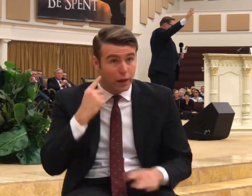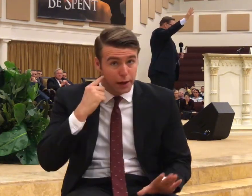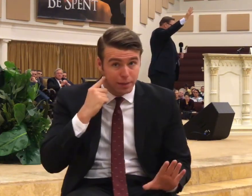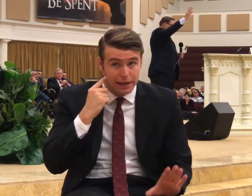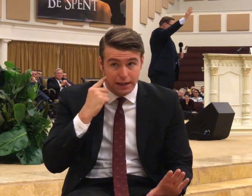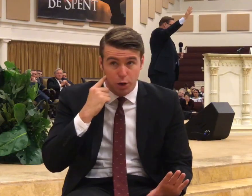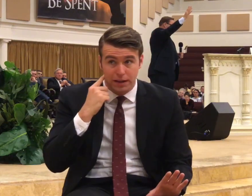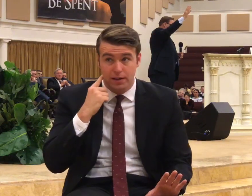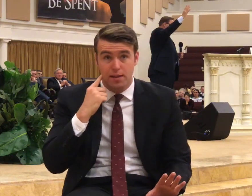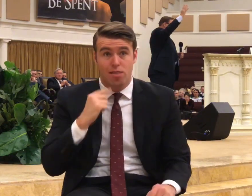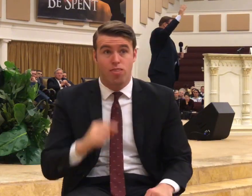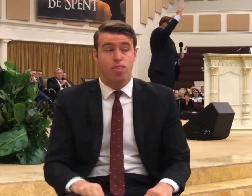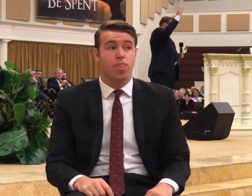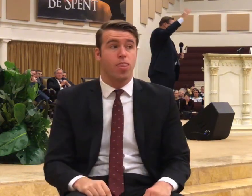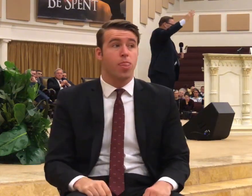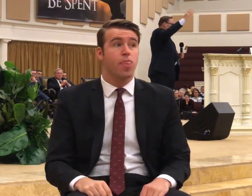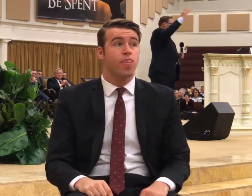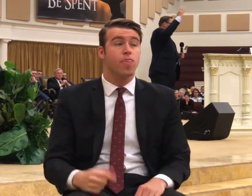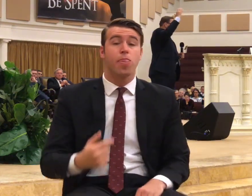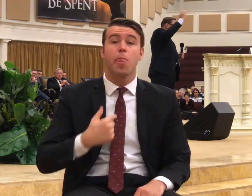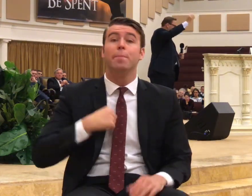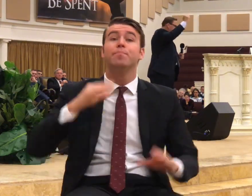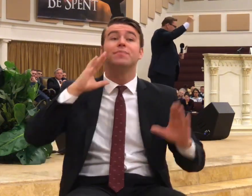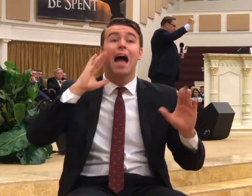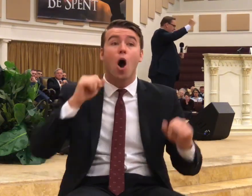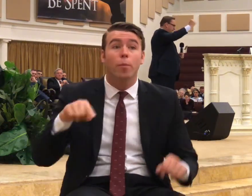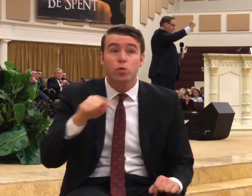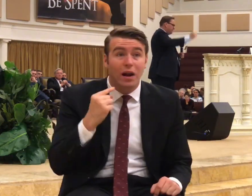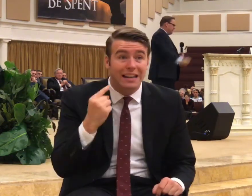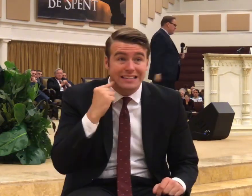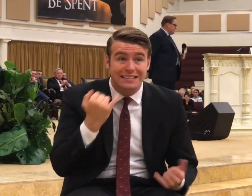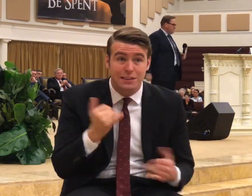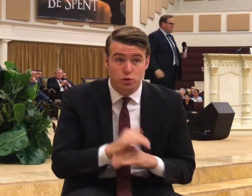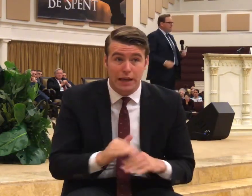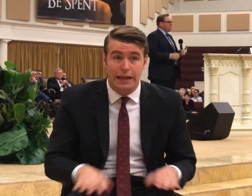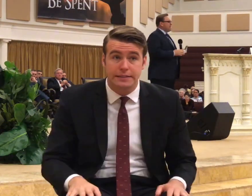Hear me. I hope you're listening tonight.